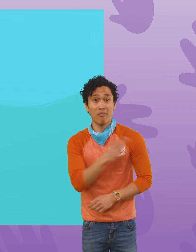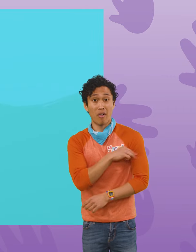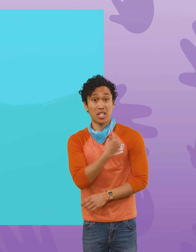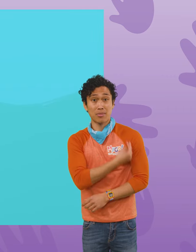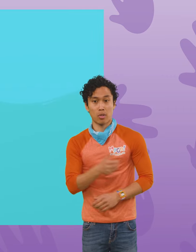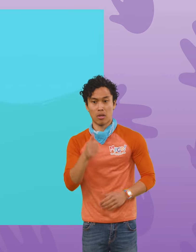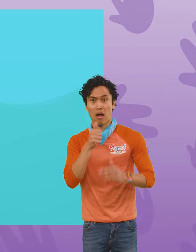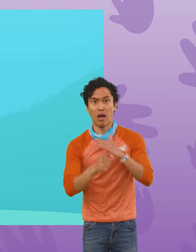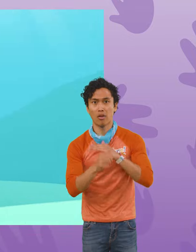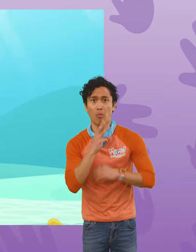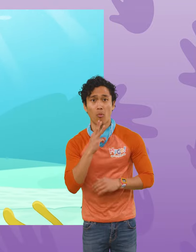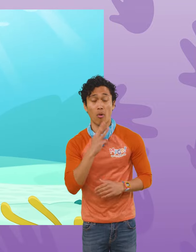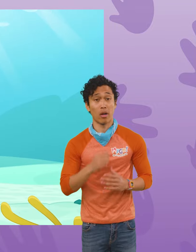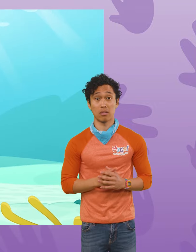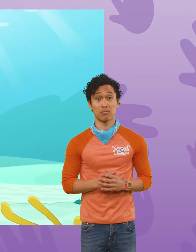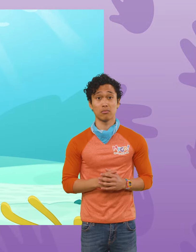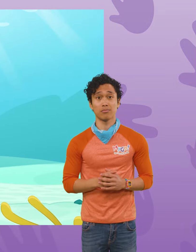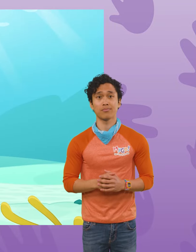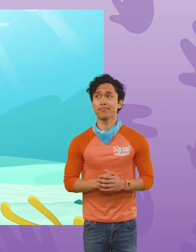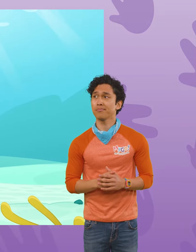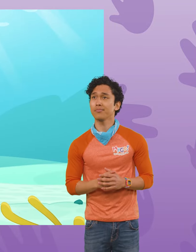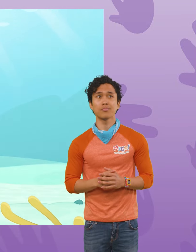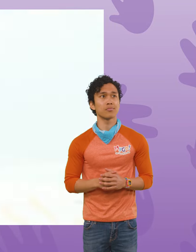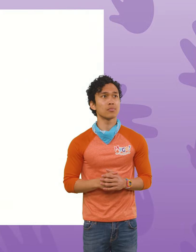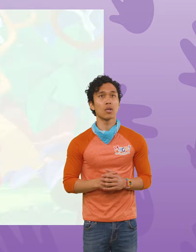I've never heard of a hospital underwater.